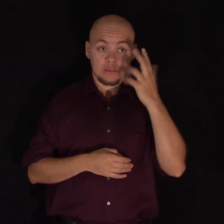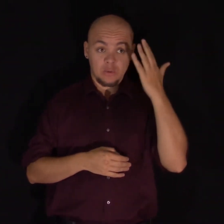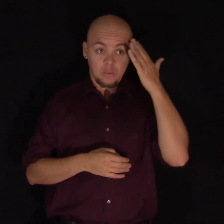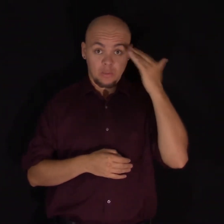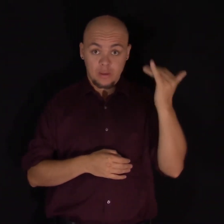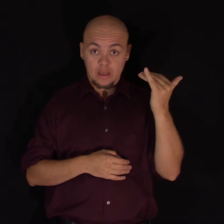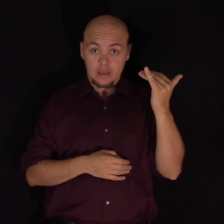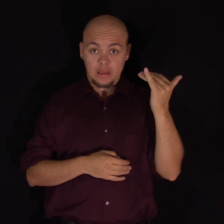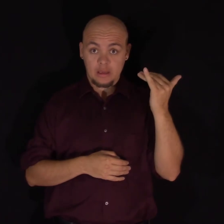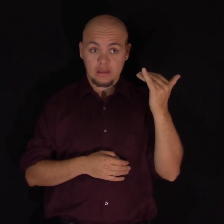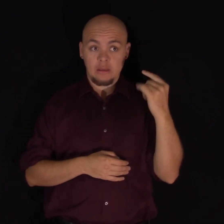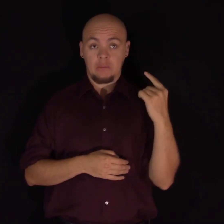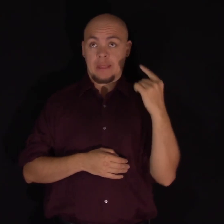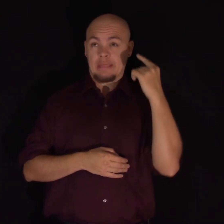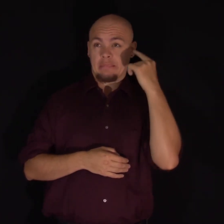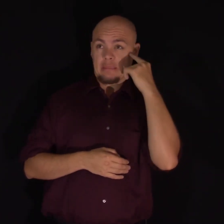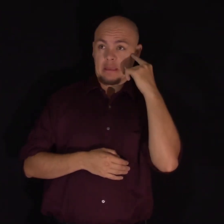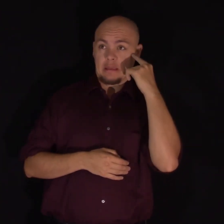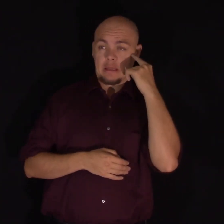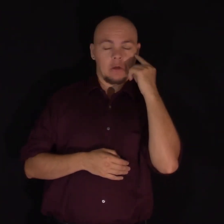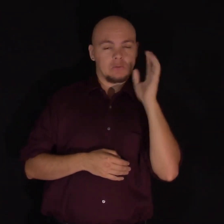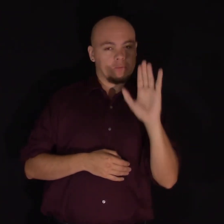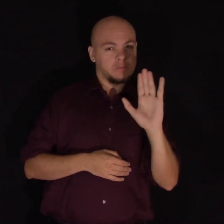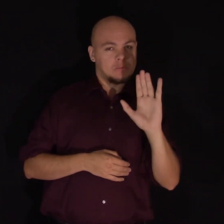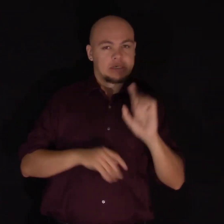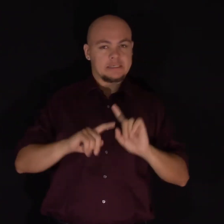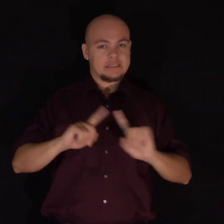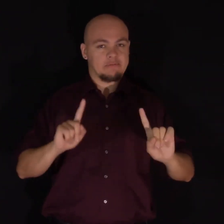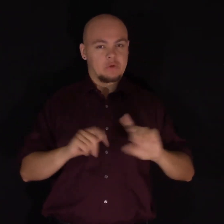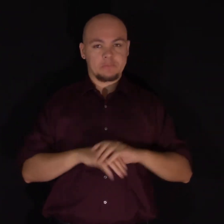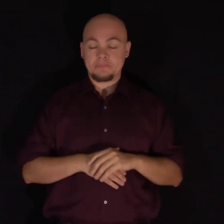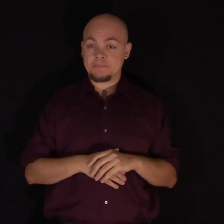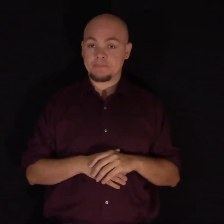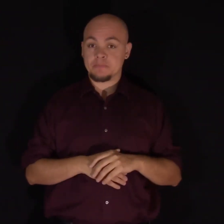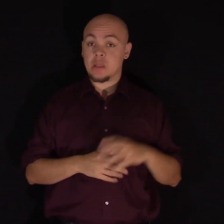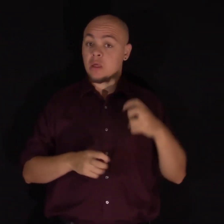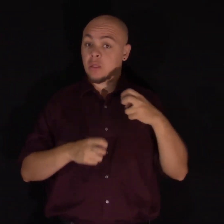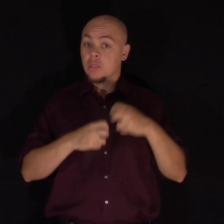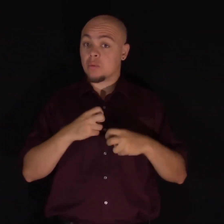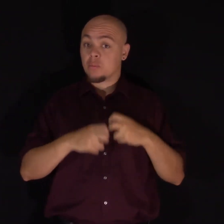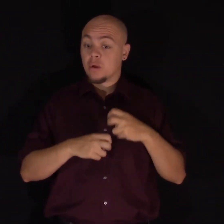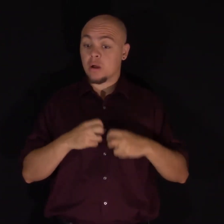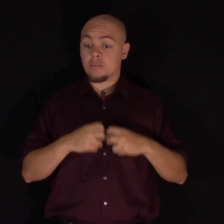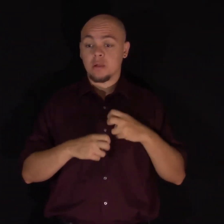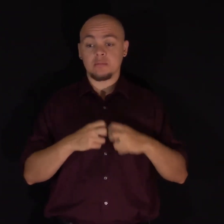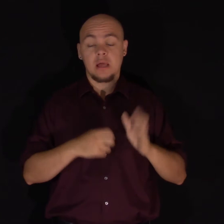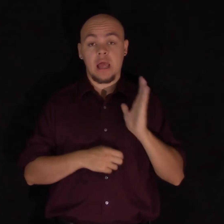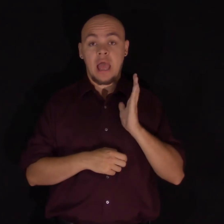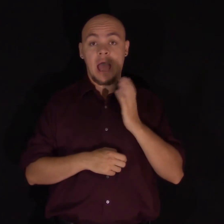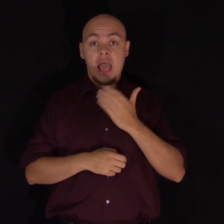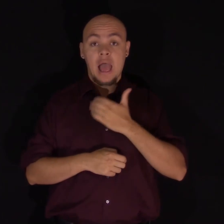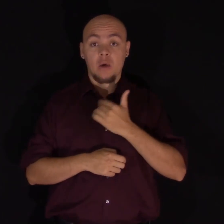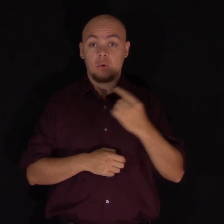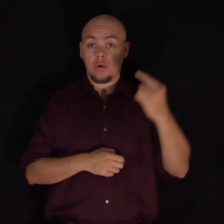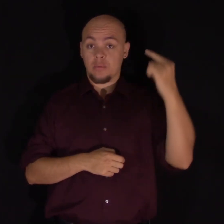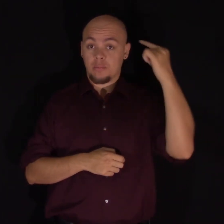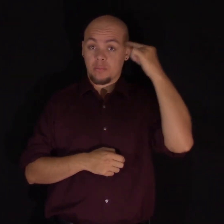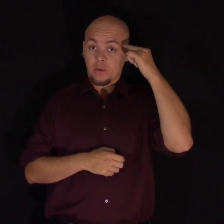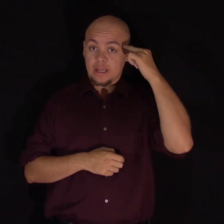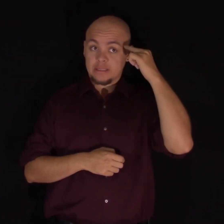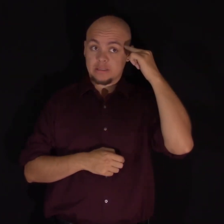not what we might think after looking at the research. We think the problem is that our brains are